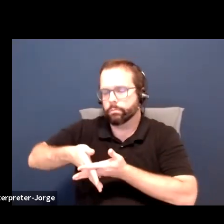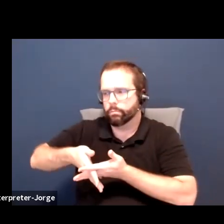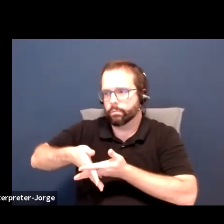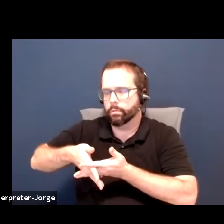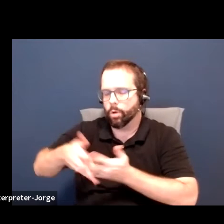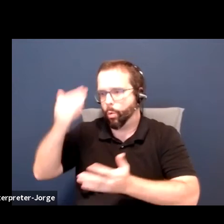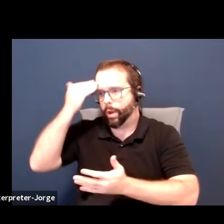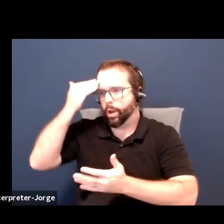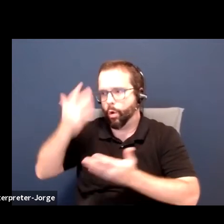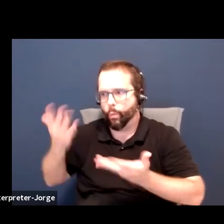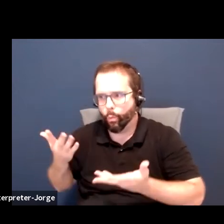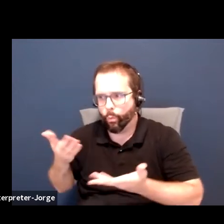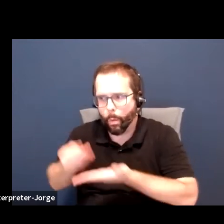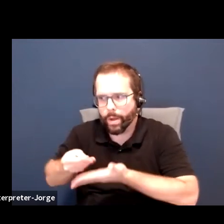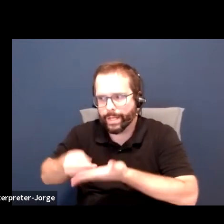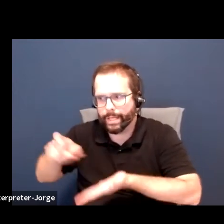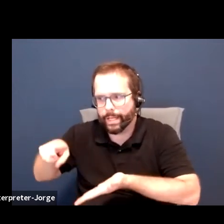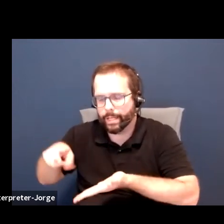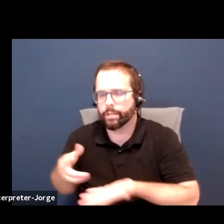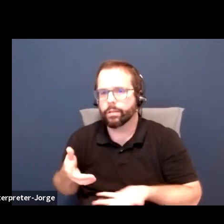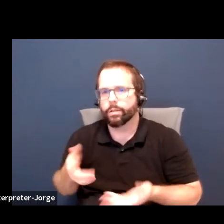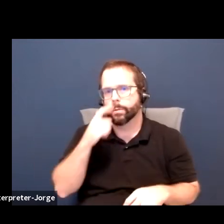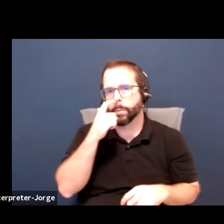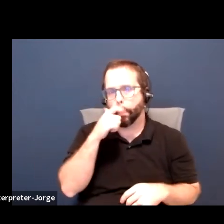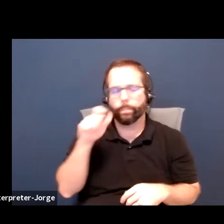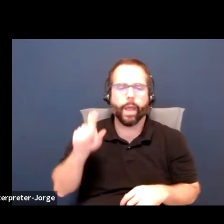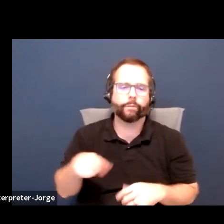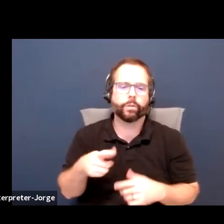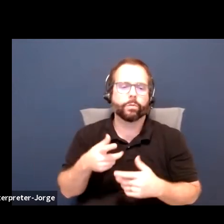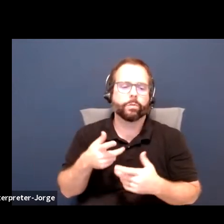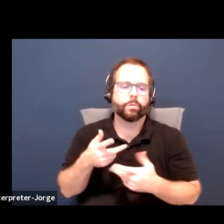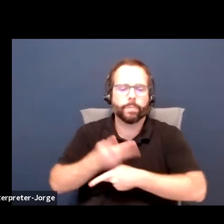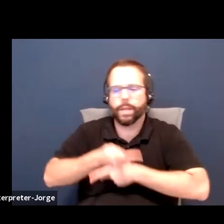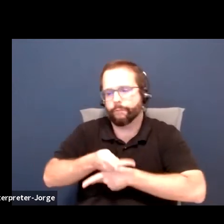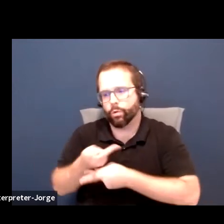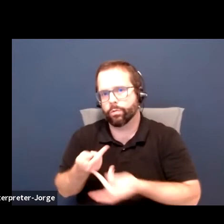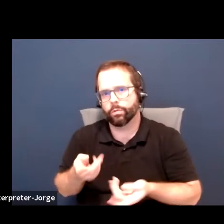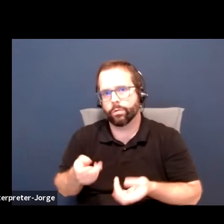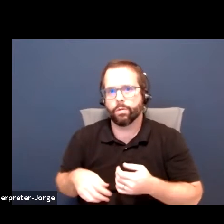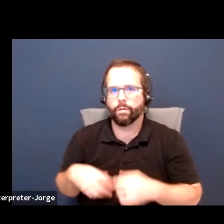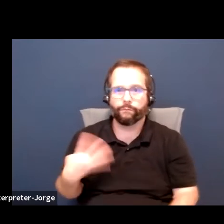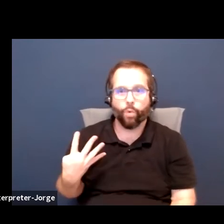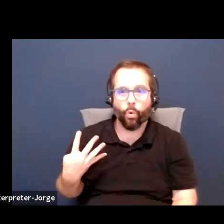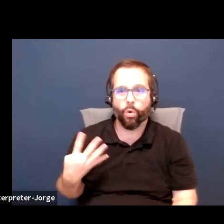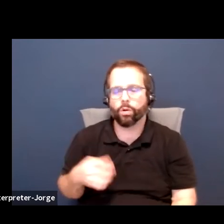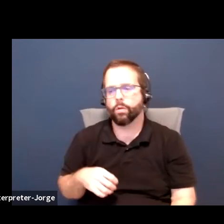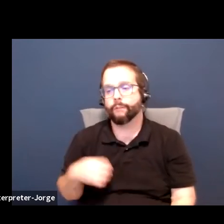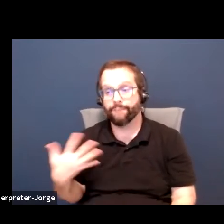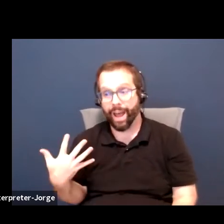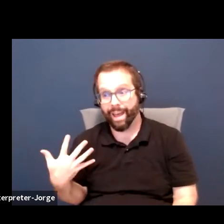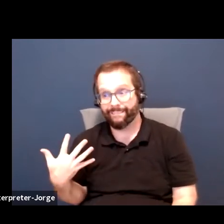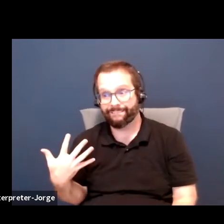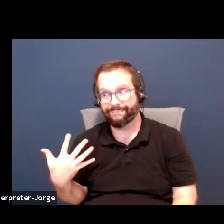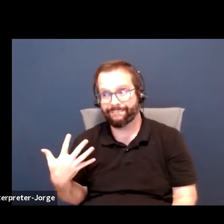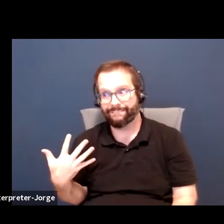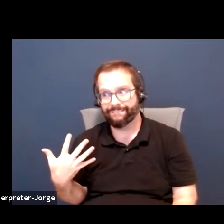of approach. And you really, you got to be careful. You can't do 4 or 5 of these all at the same time unless you have a quite